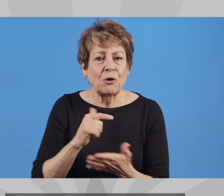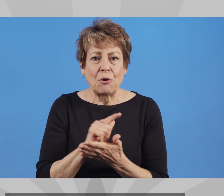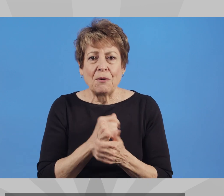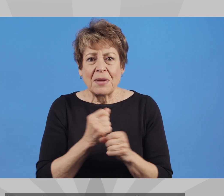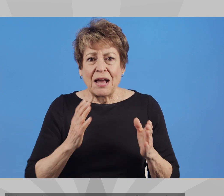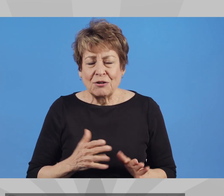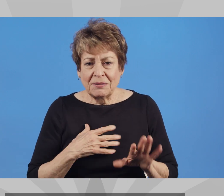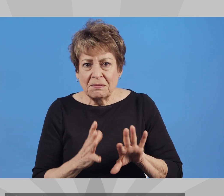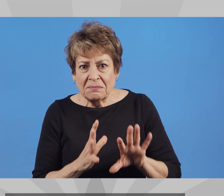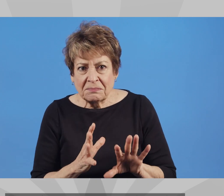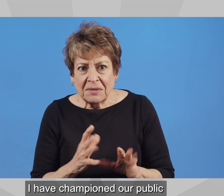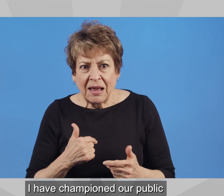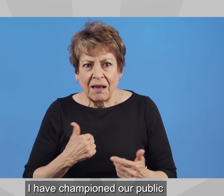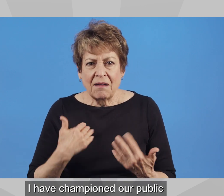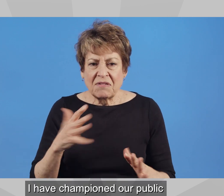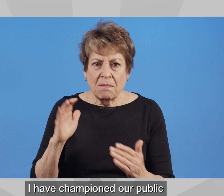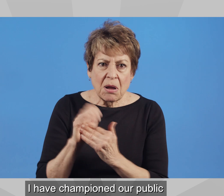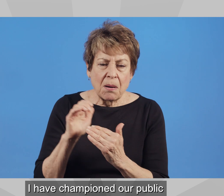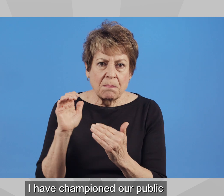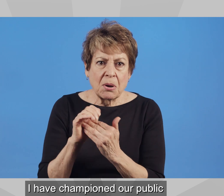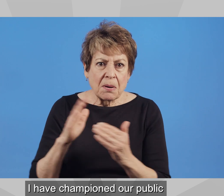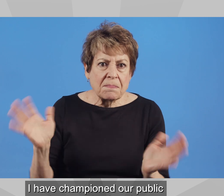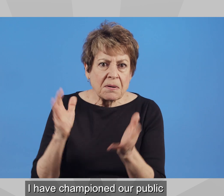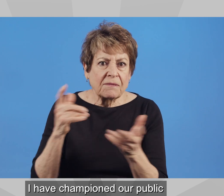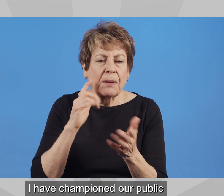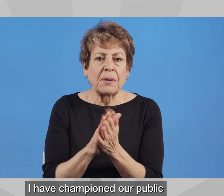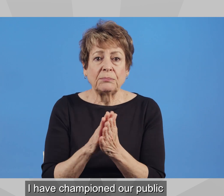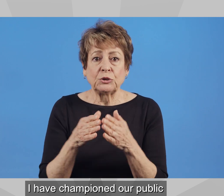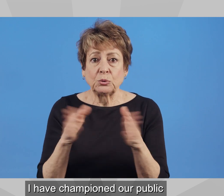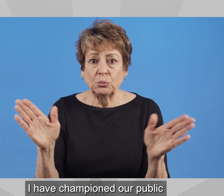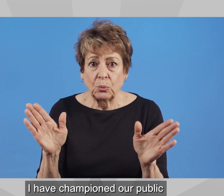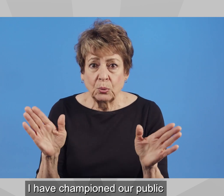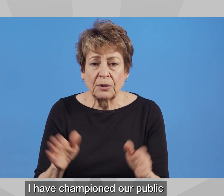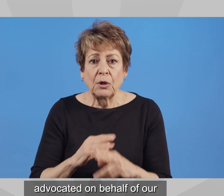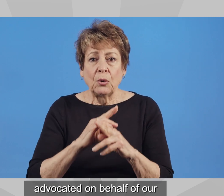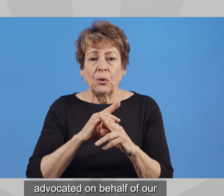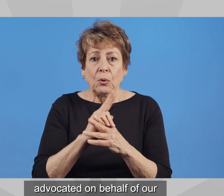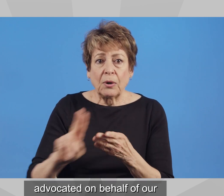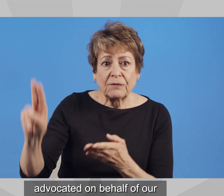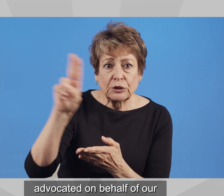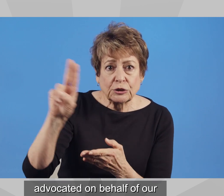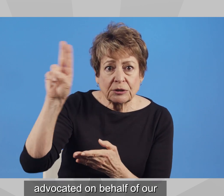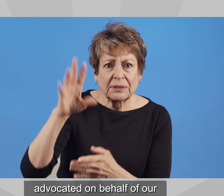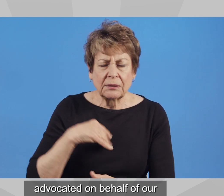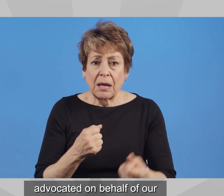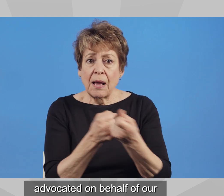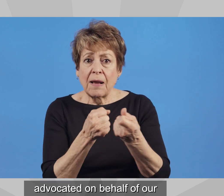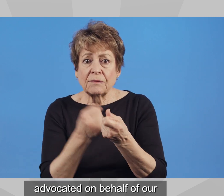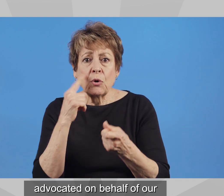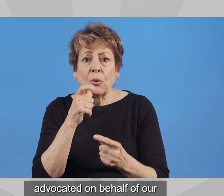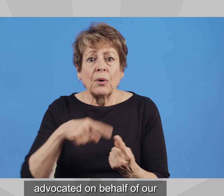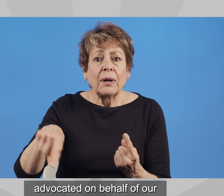Throughout my career as a lawmaker, I have championed our public schools and universities, advocated on behalf of